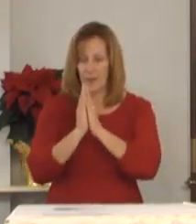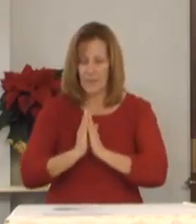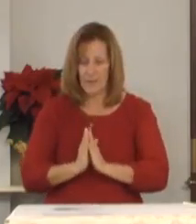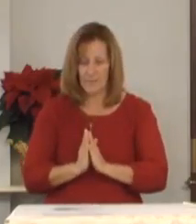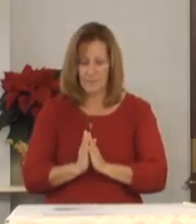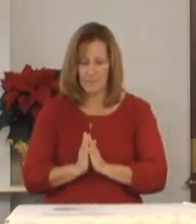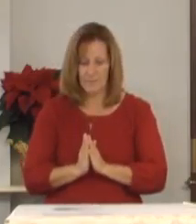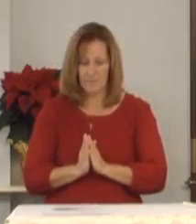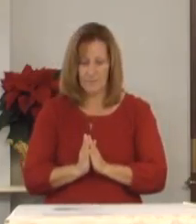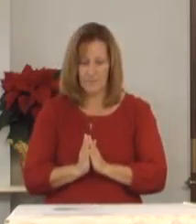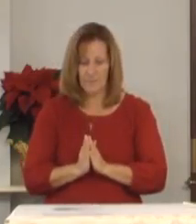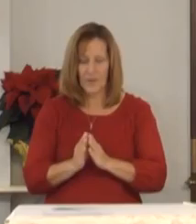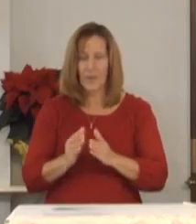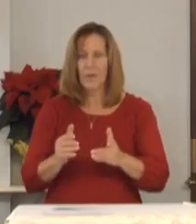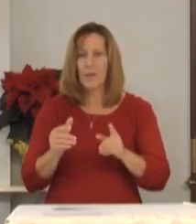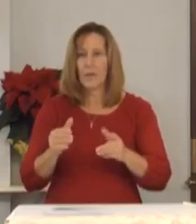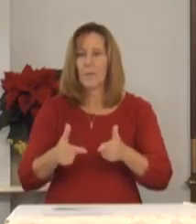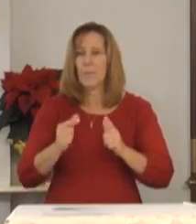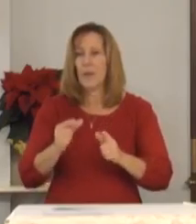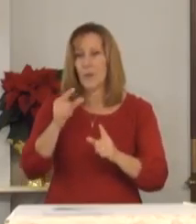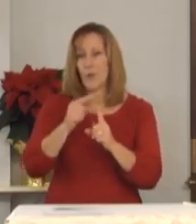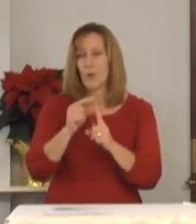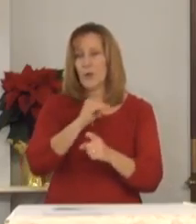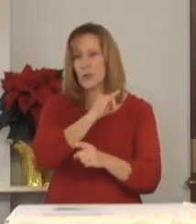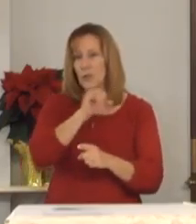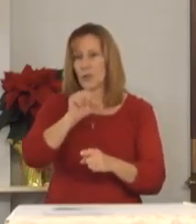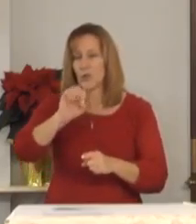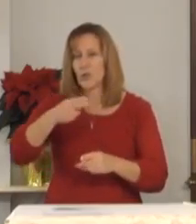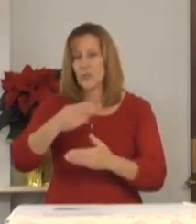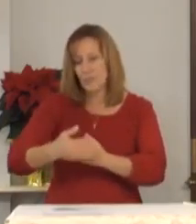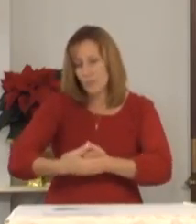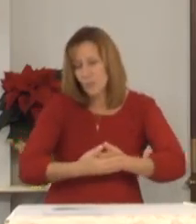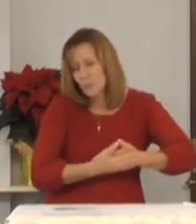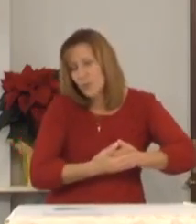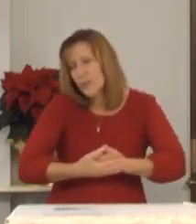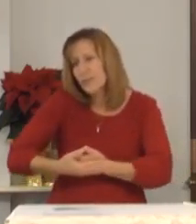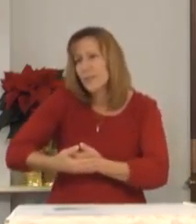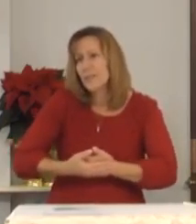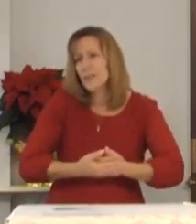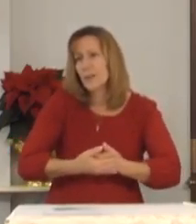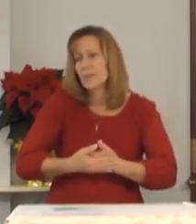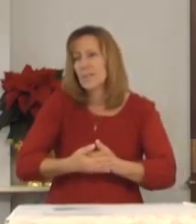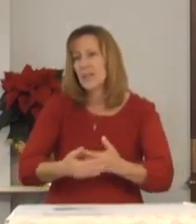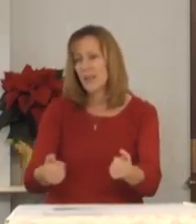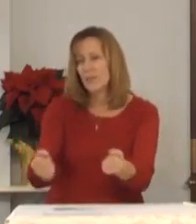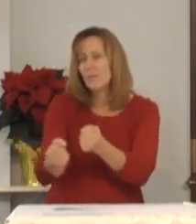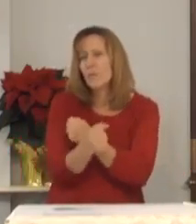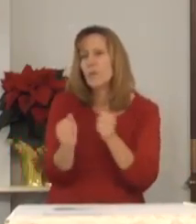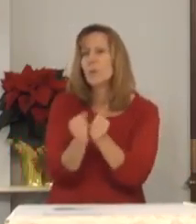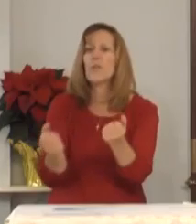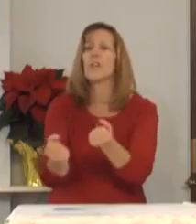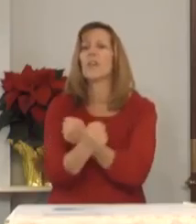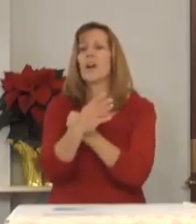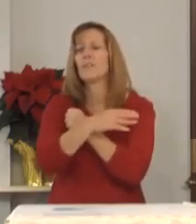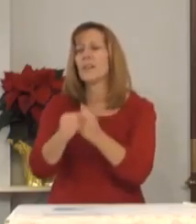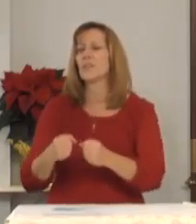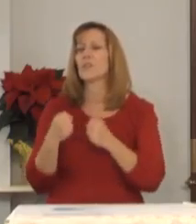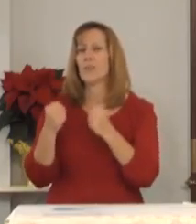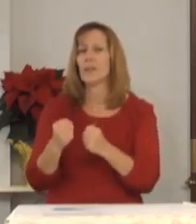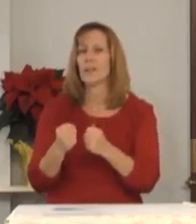Amen. May the word that Joseph cradled in his arms enfold you with love and